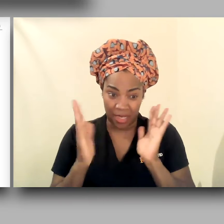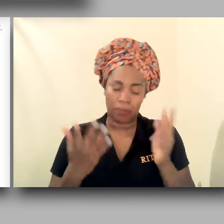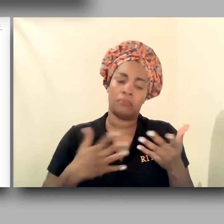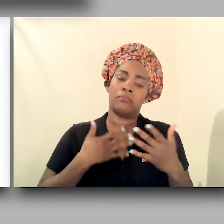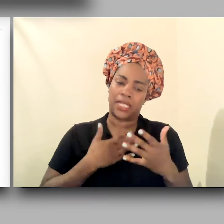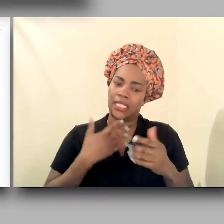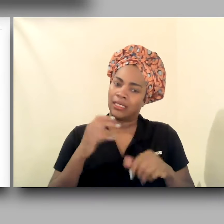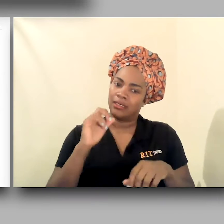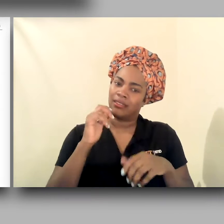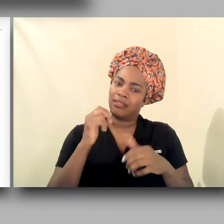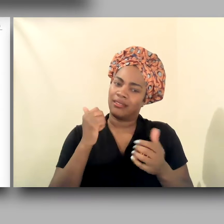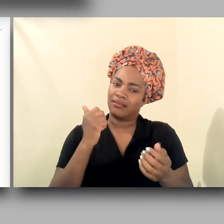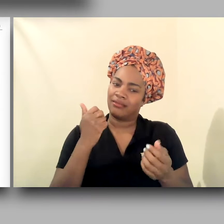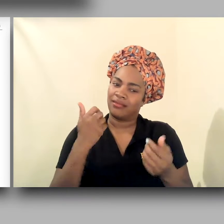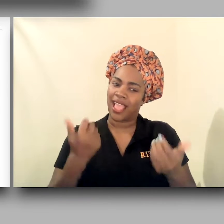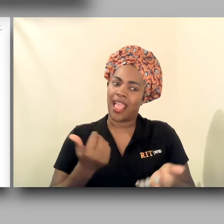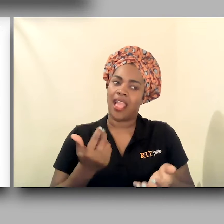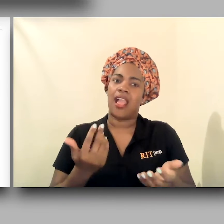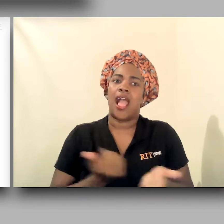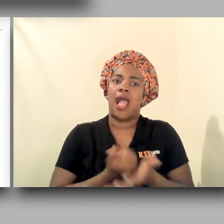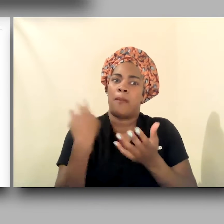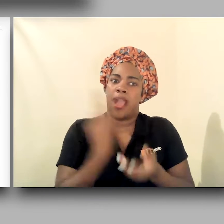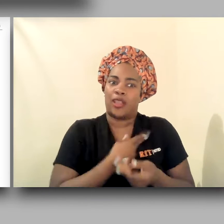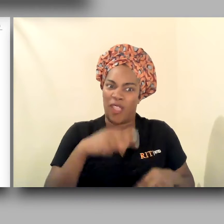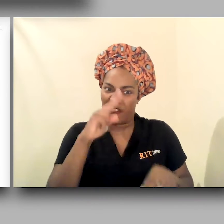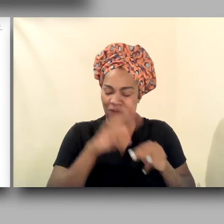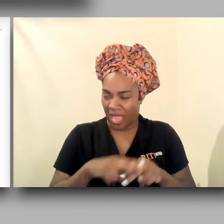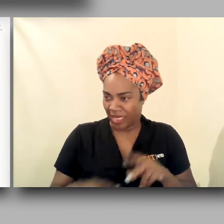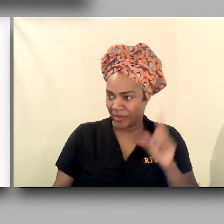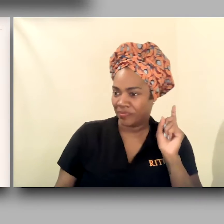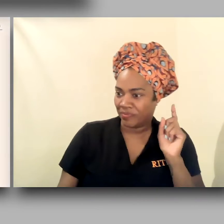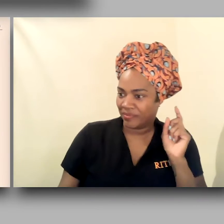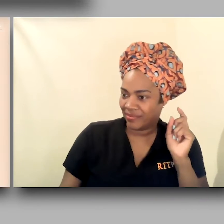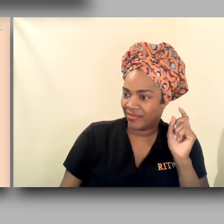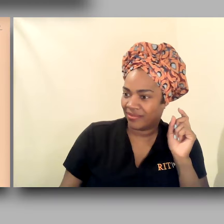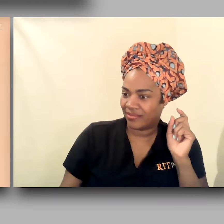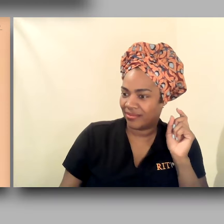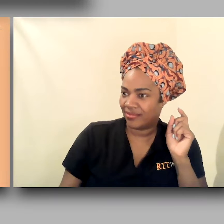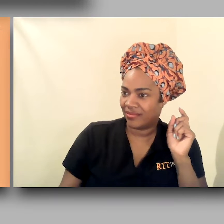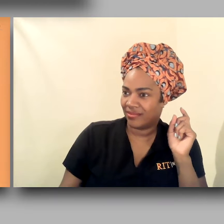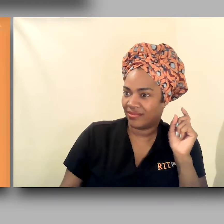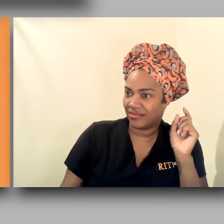fun. So help us have fun. Let's look.